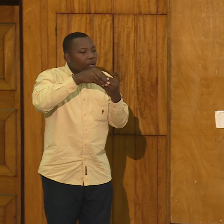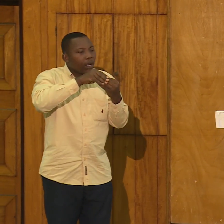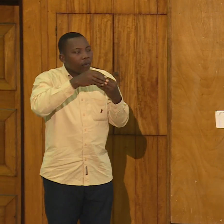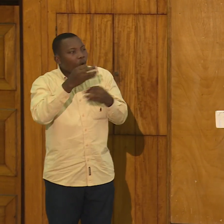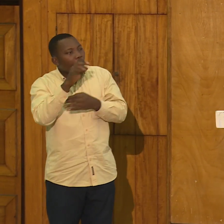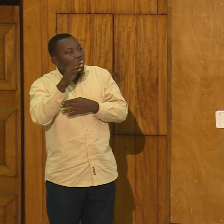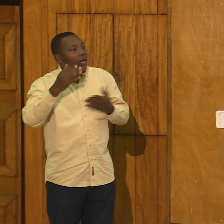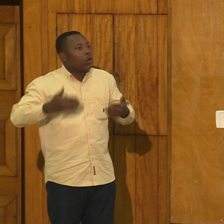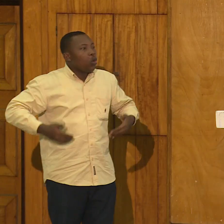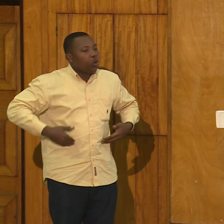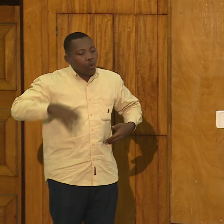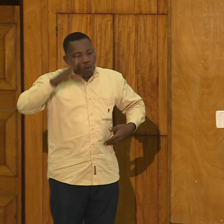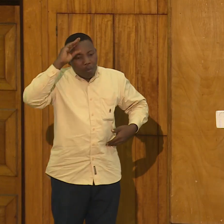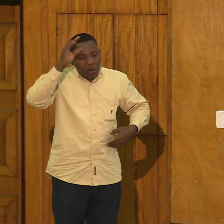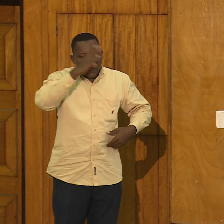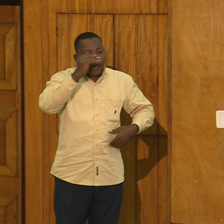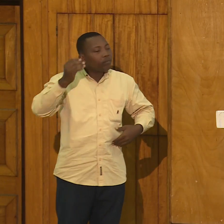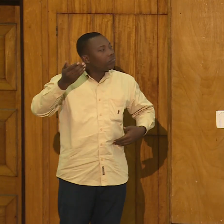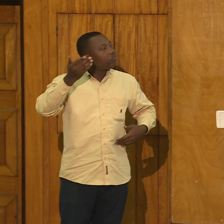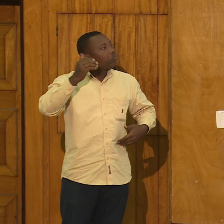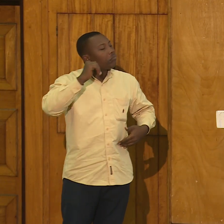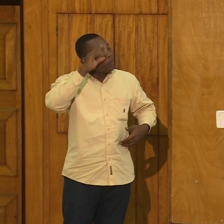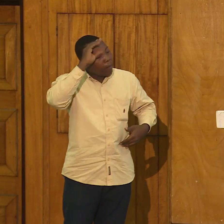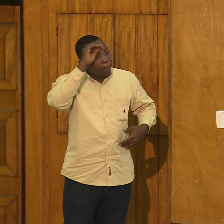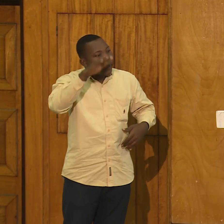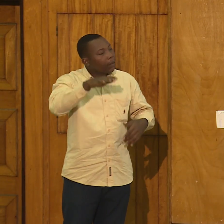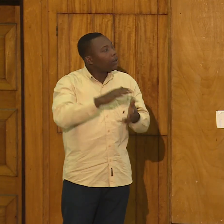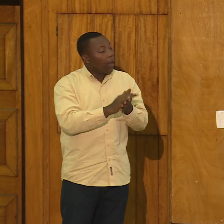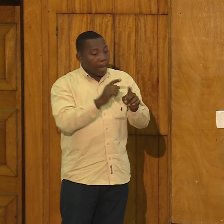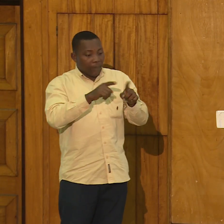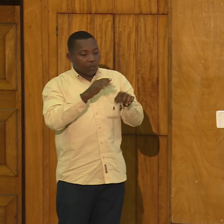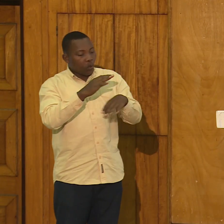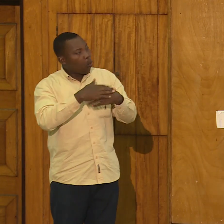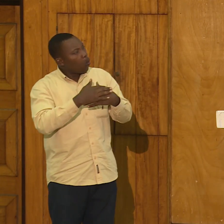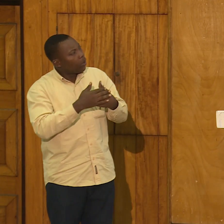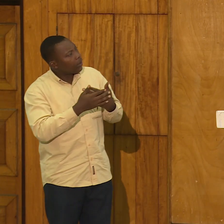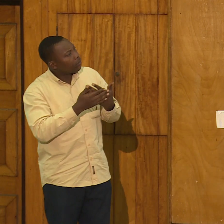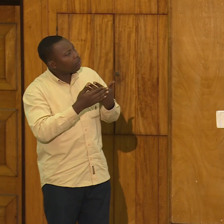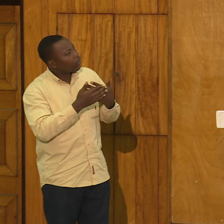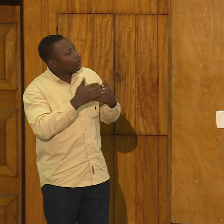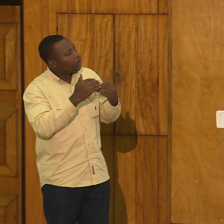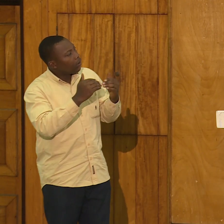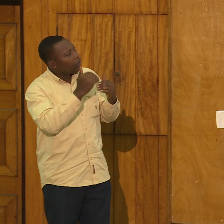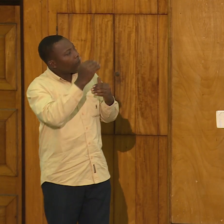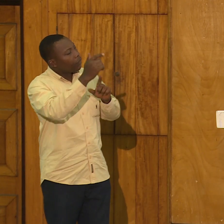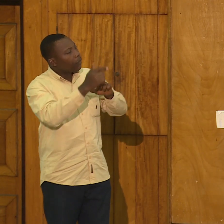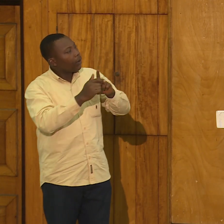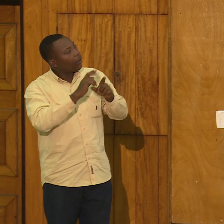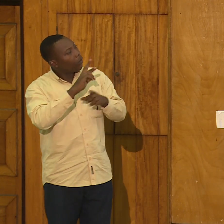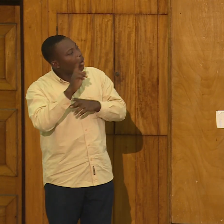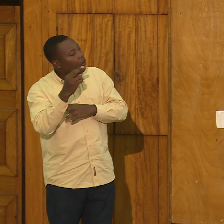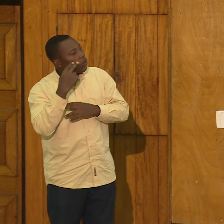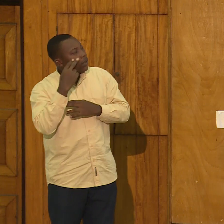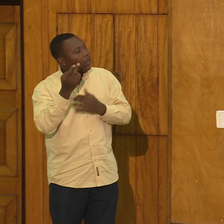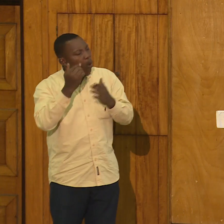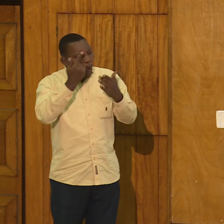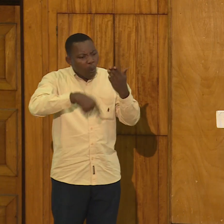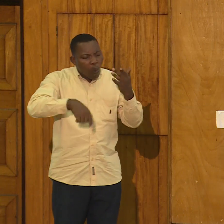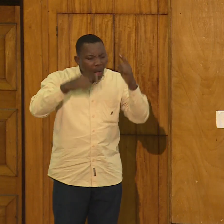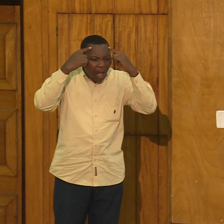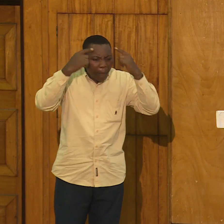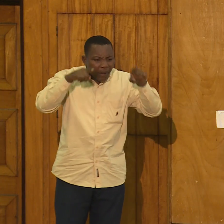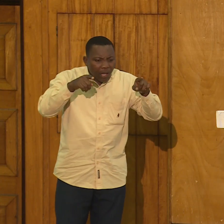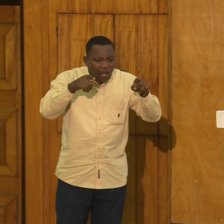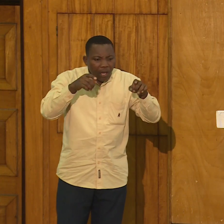boys and young men. But on the far right, we're really looking at now what then happens once you are